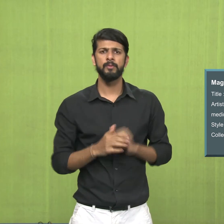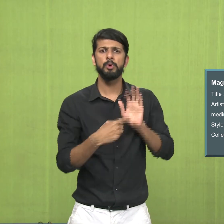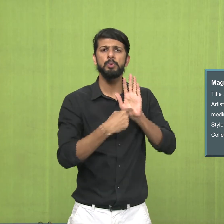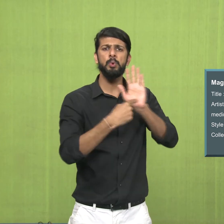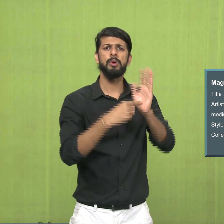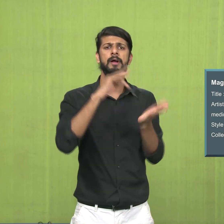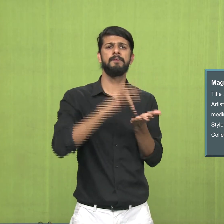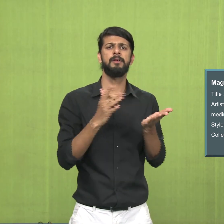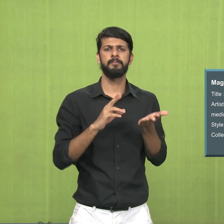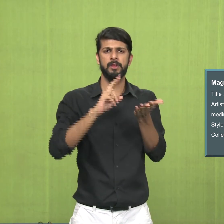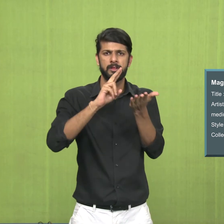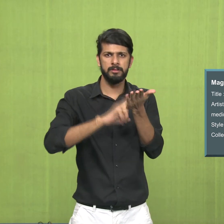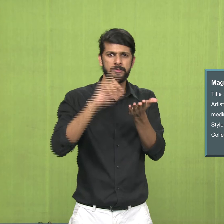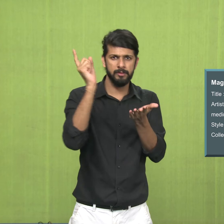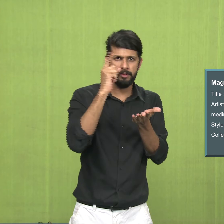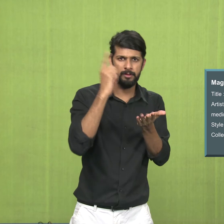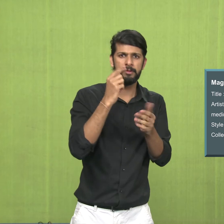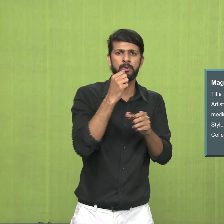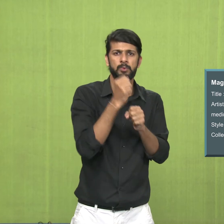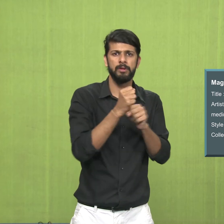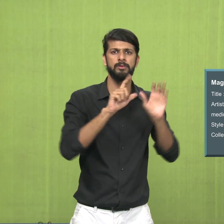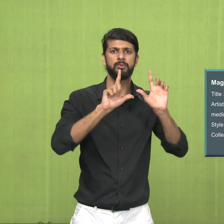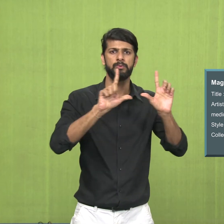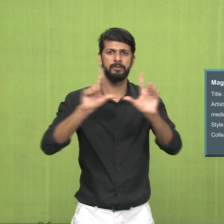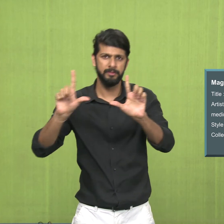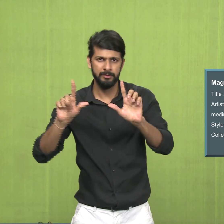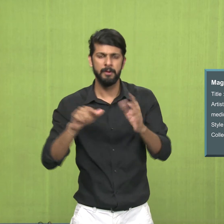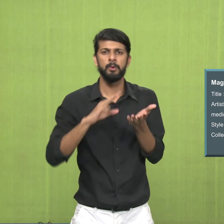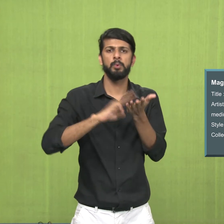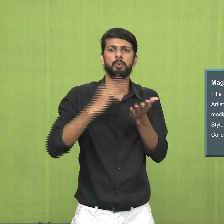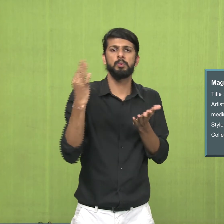The collection is at the National Gallery of Modern Art